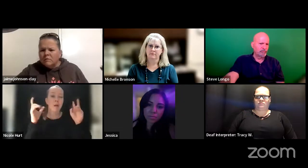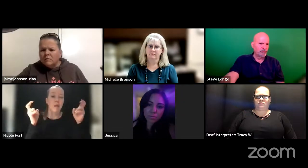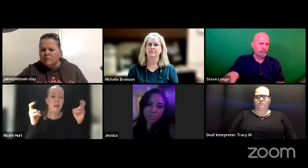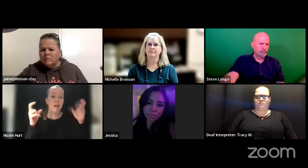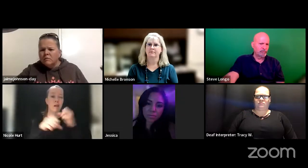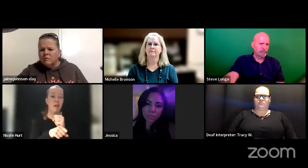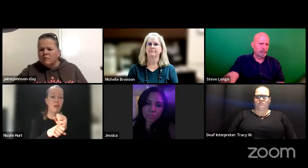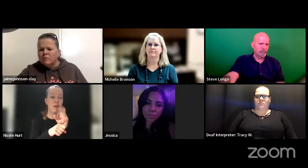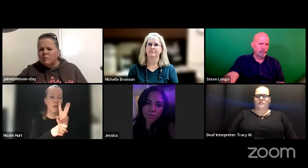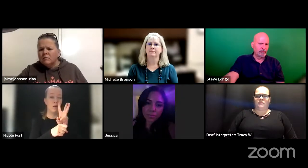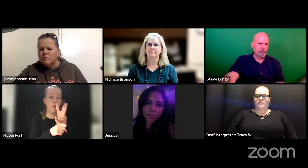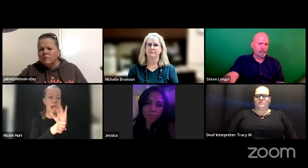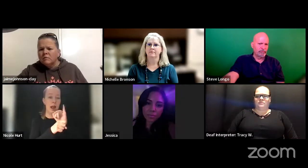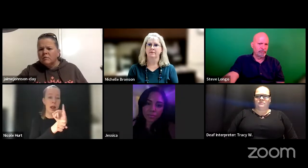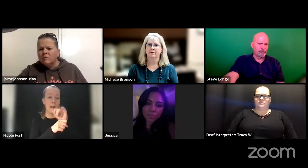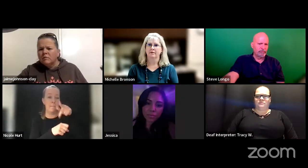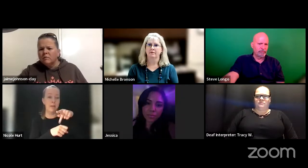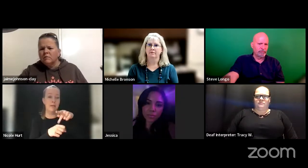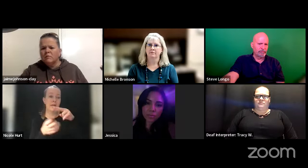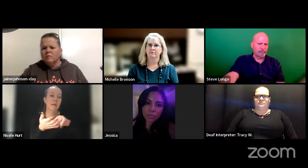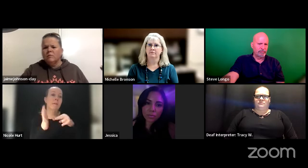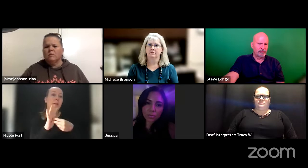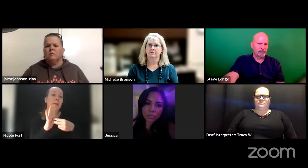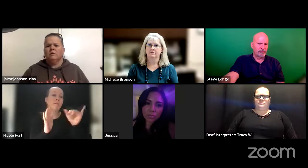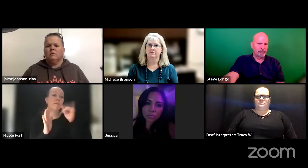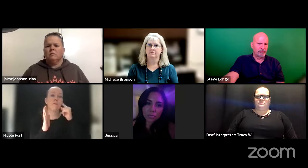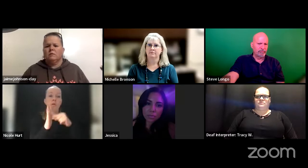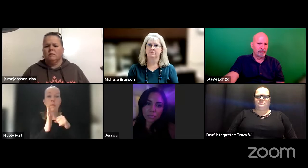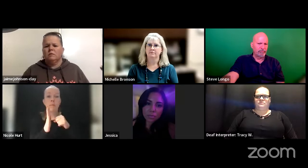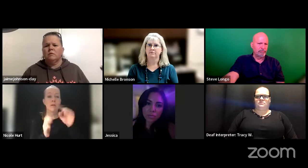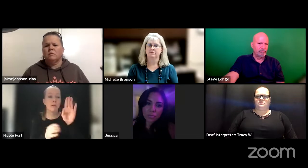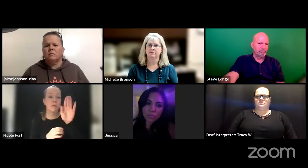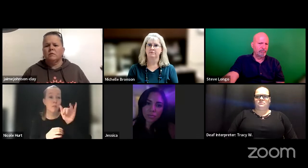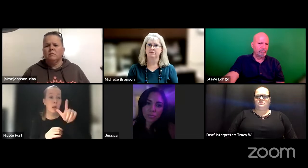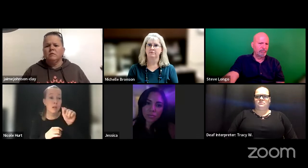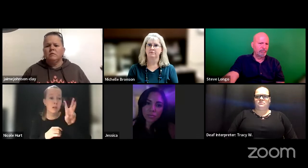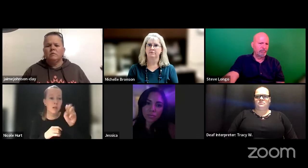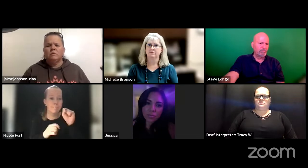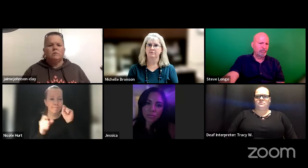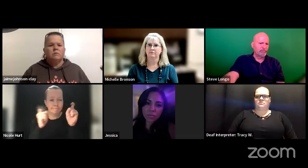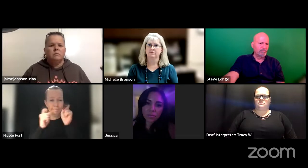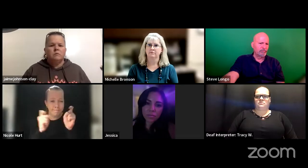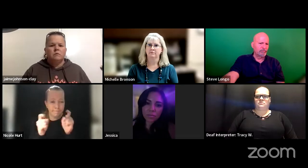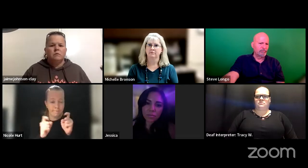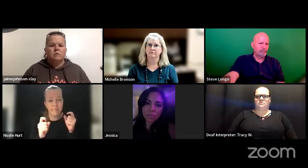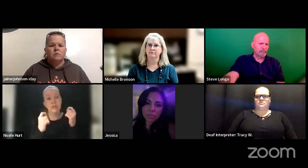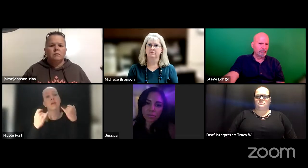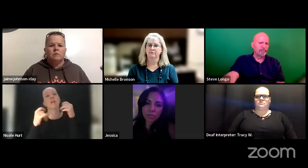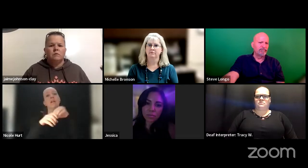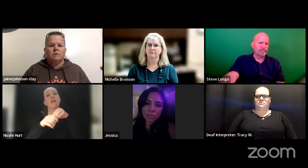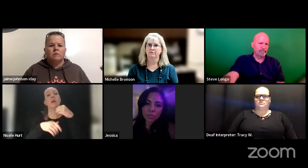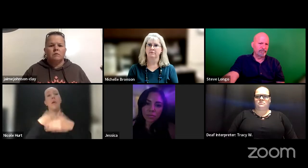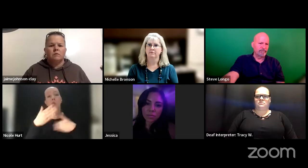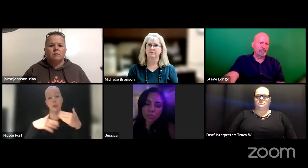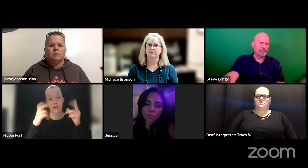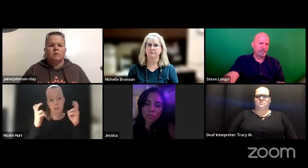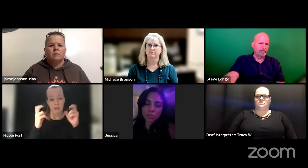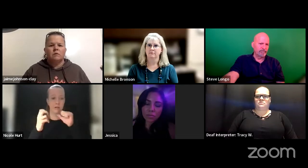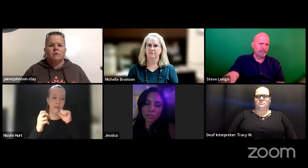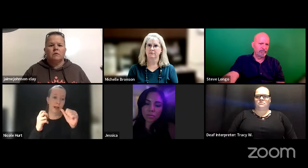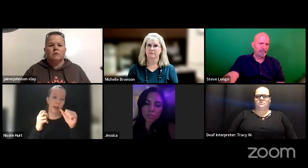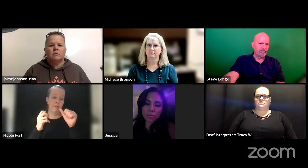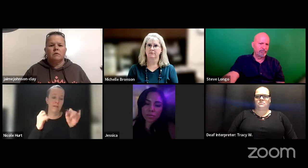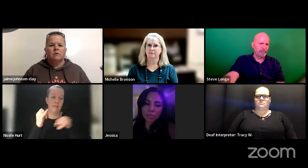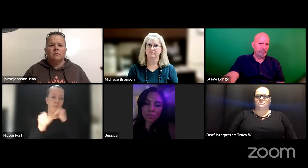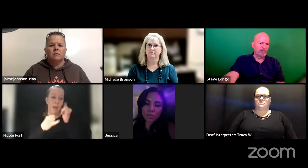Also, the work in progress documents, I have abbreviated as WIP. For example, our